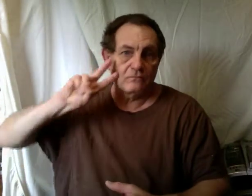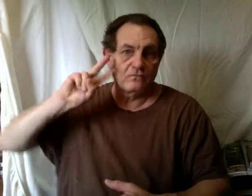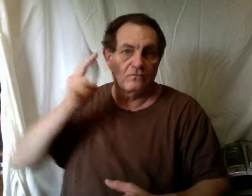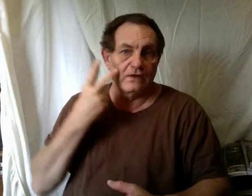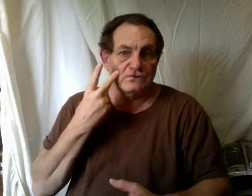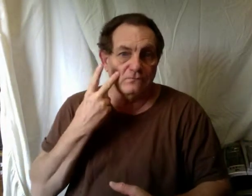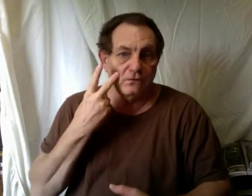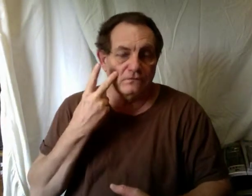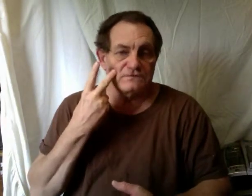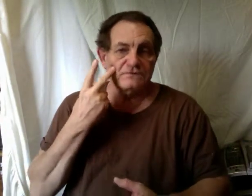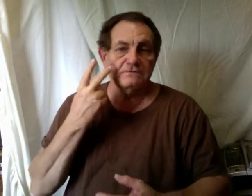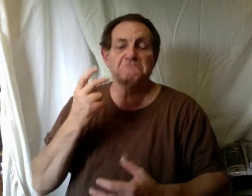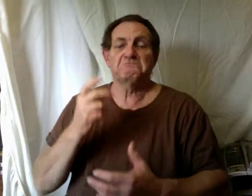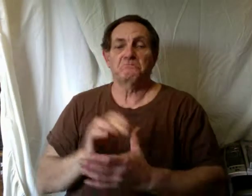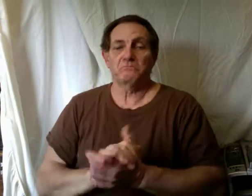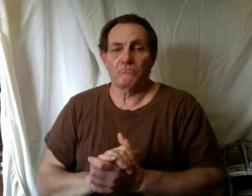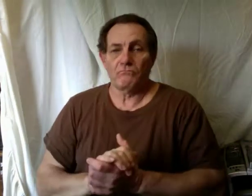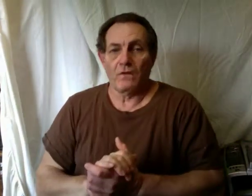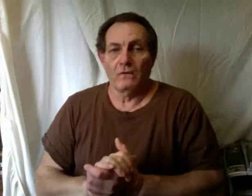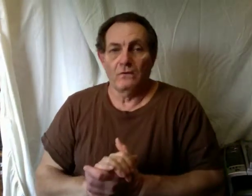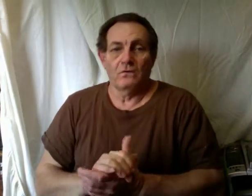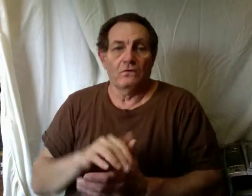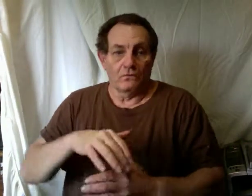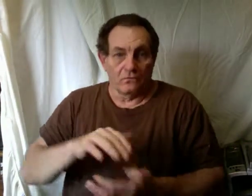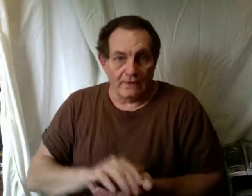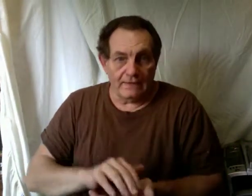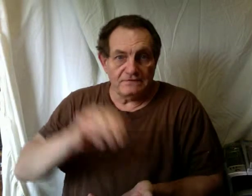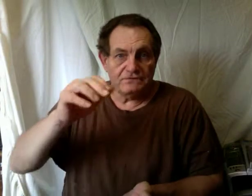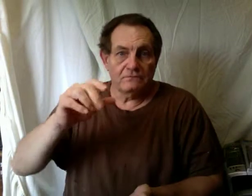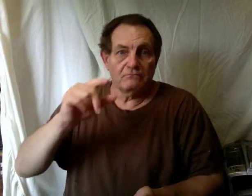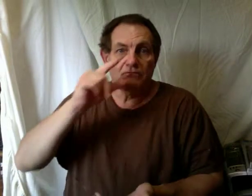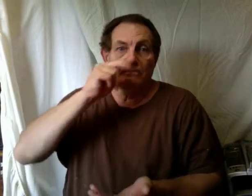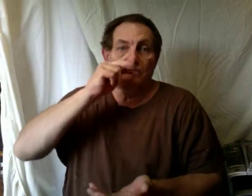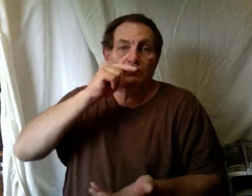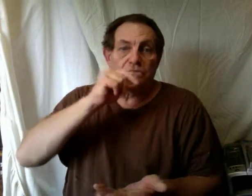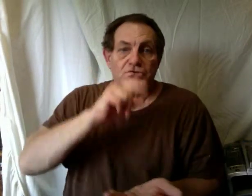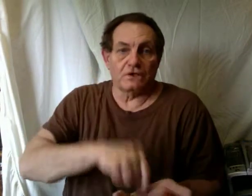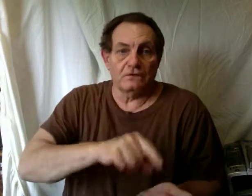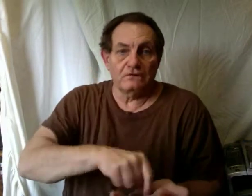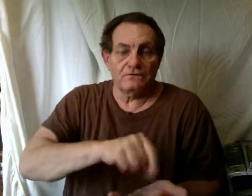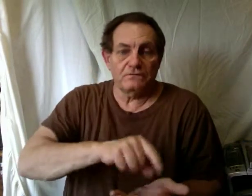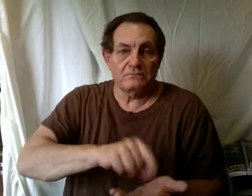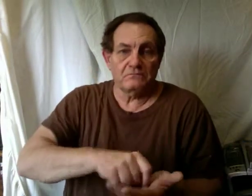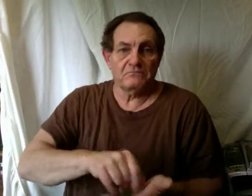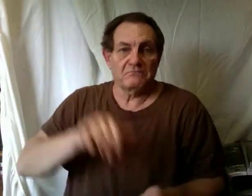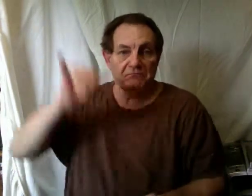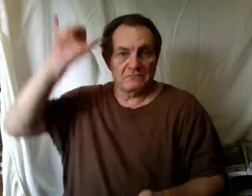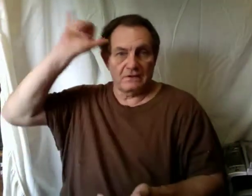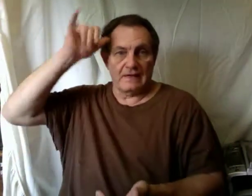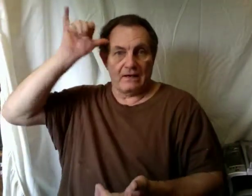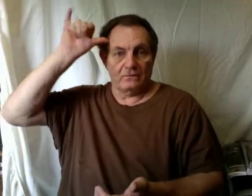vegetables, raised chickens, cows.